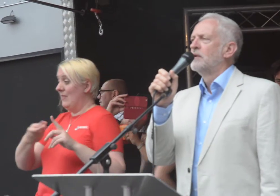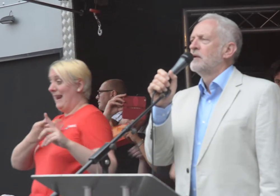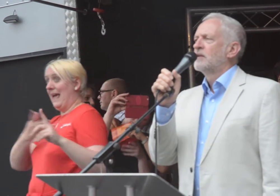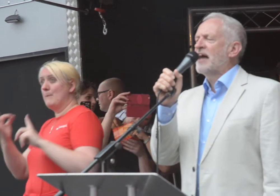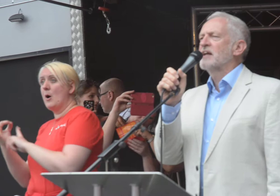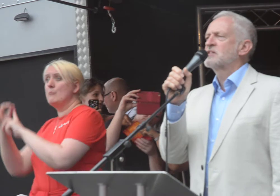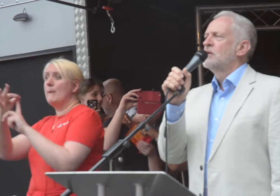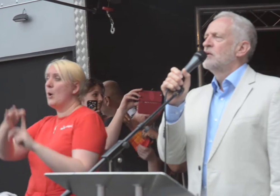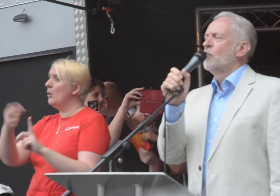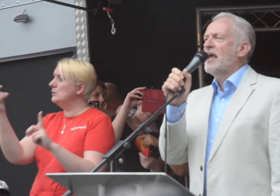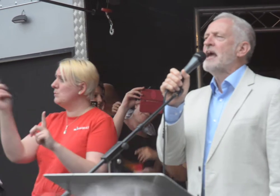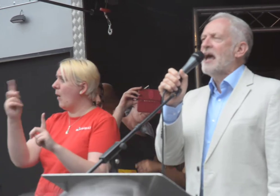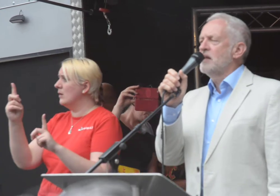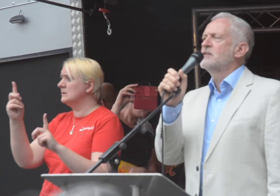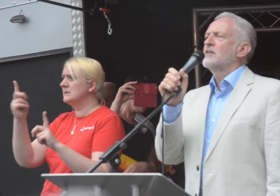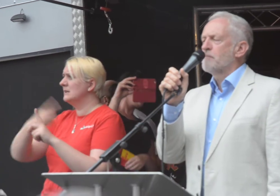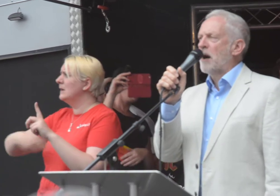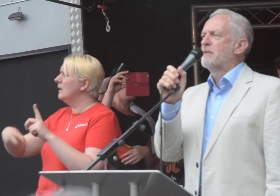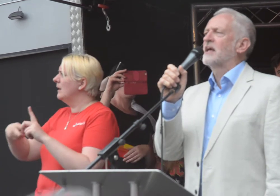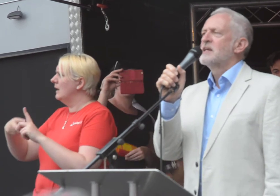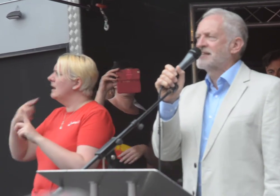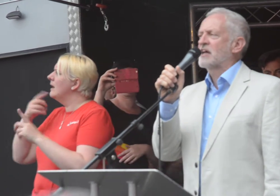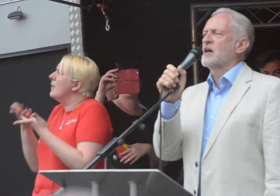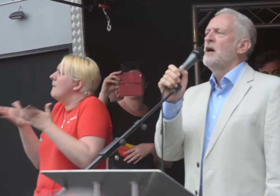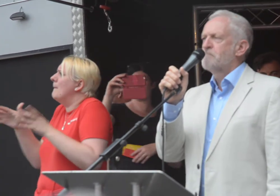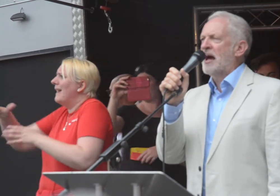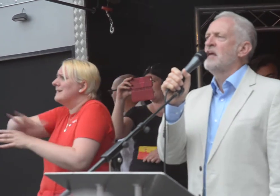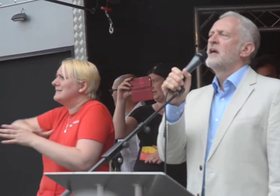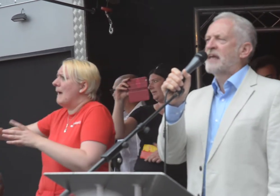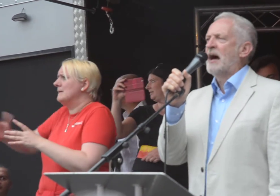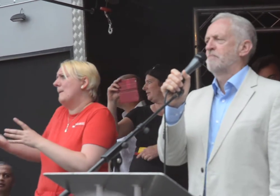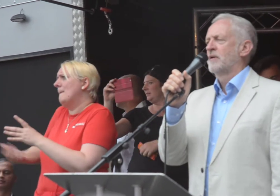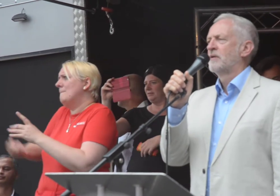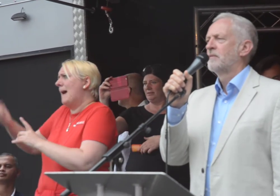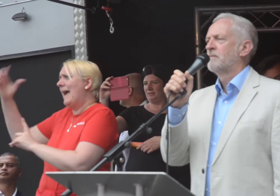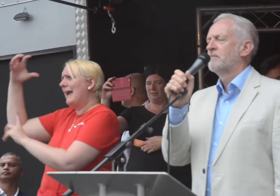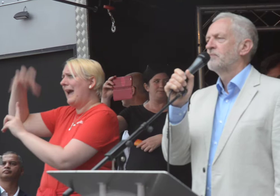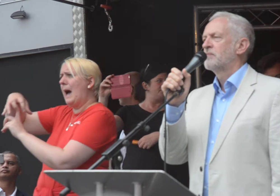proposal that we end the public sector pay cap.